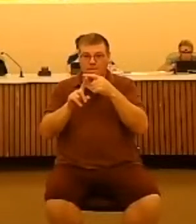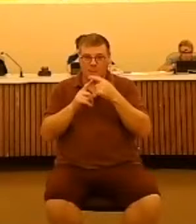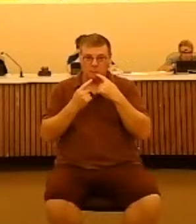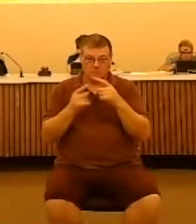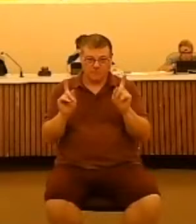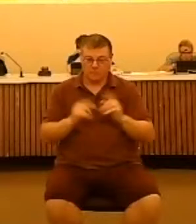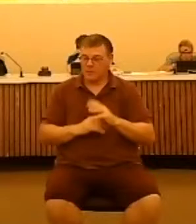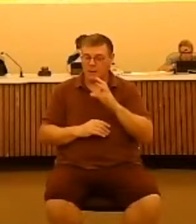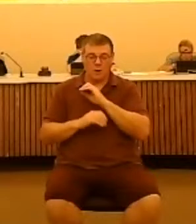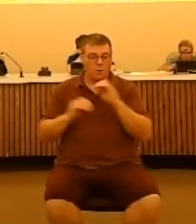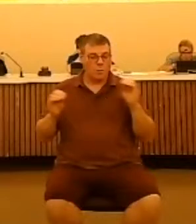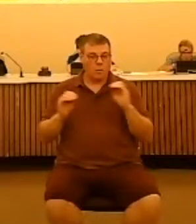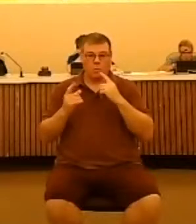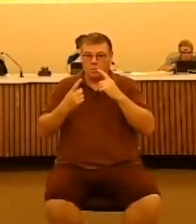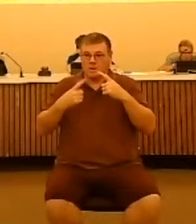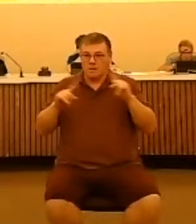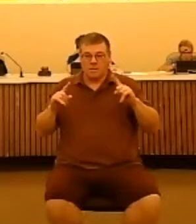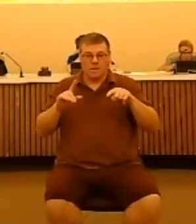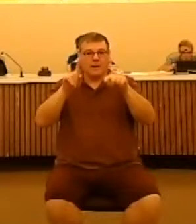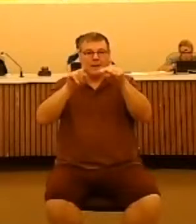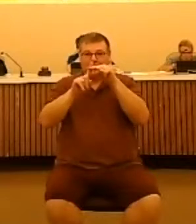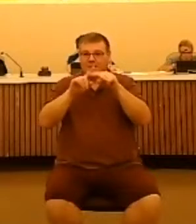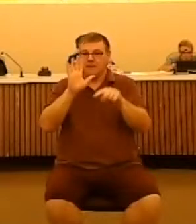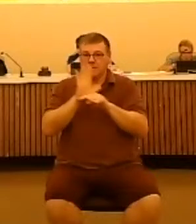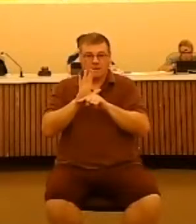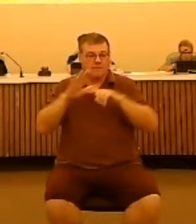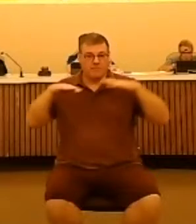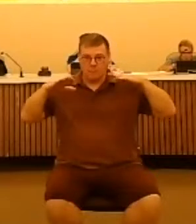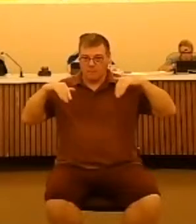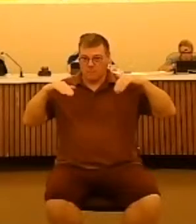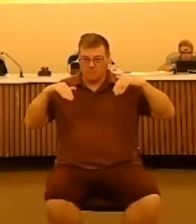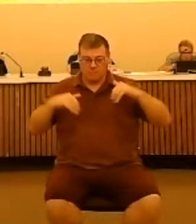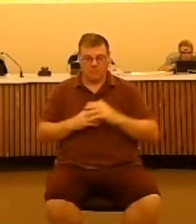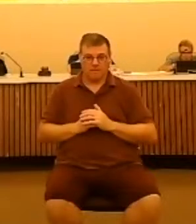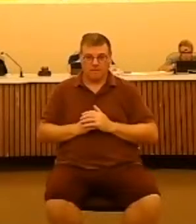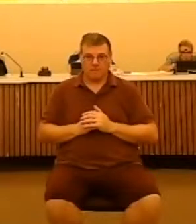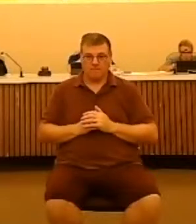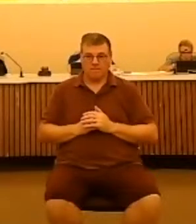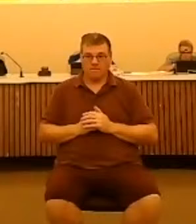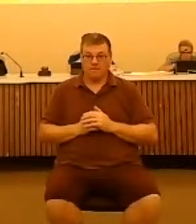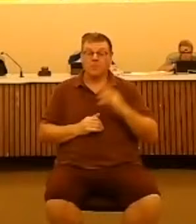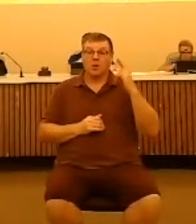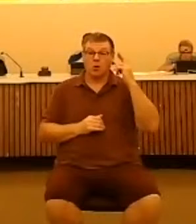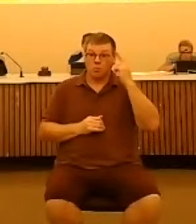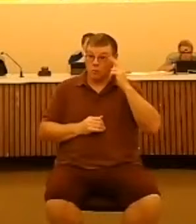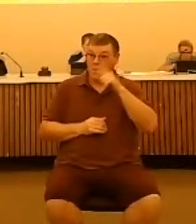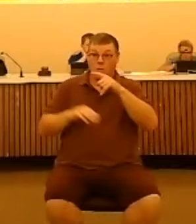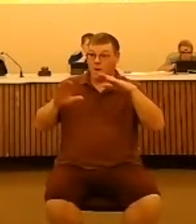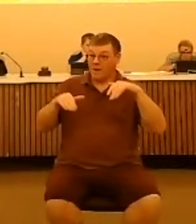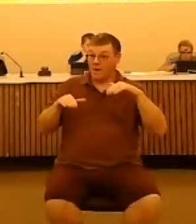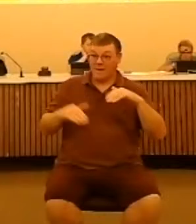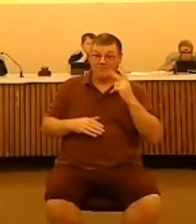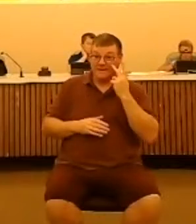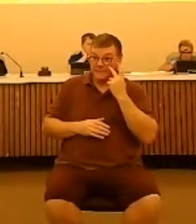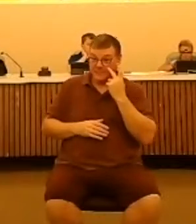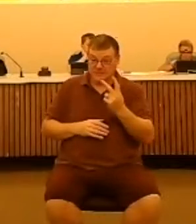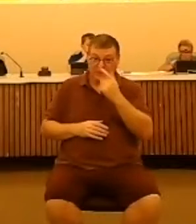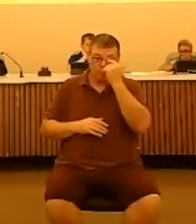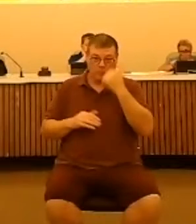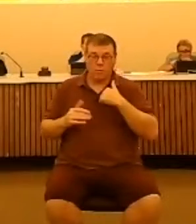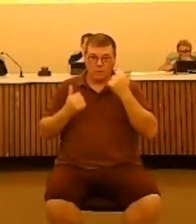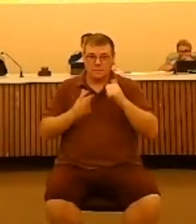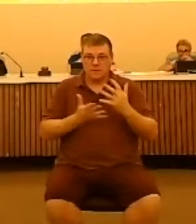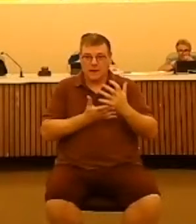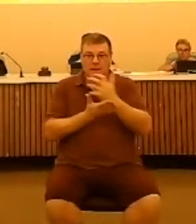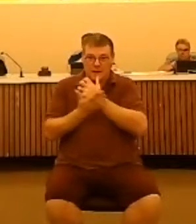and there's been no declaration made negative or positive at this point. Right. Yeah, so the reason you haven't seen a declaration is because we're still gathering